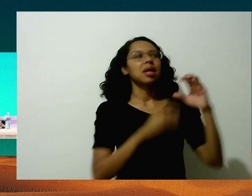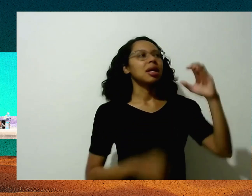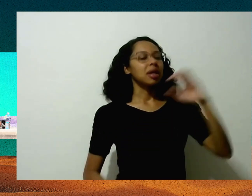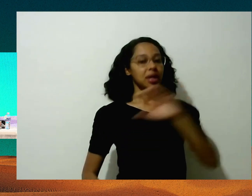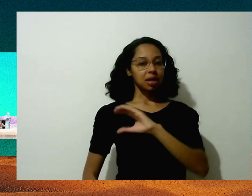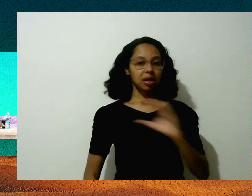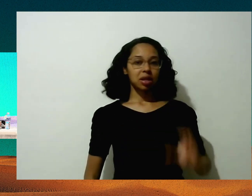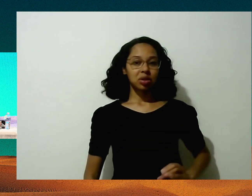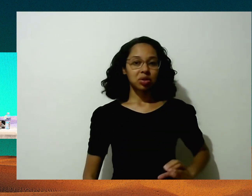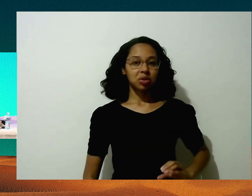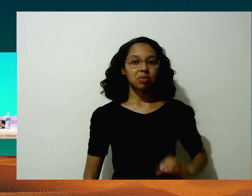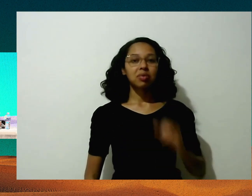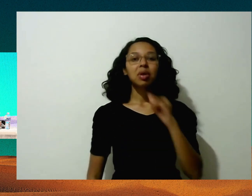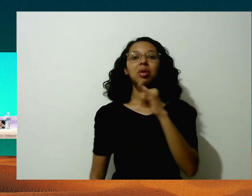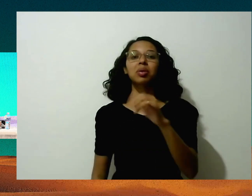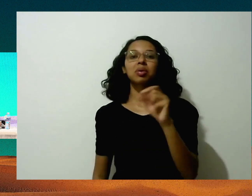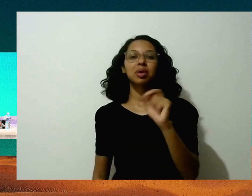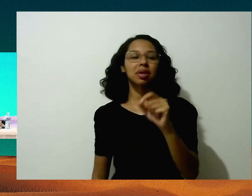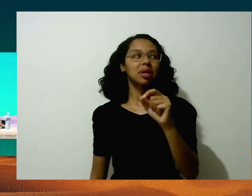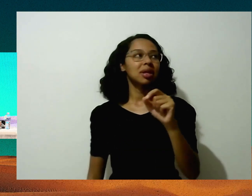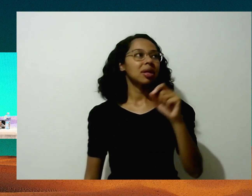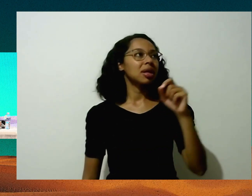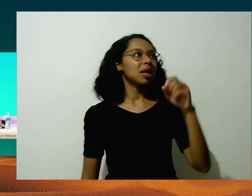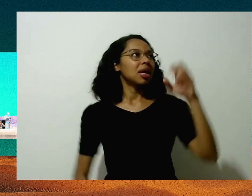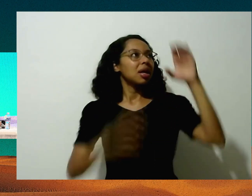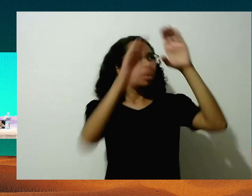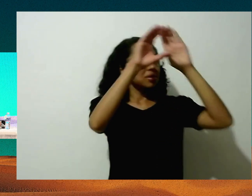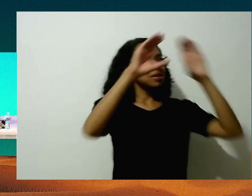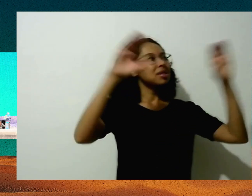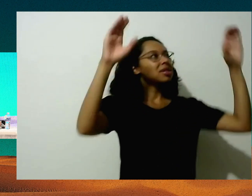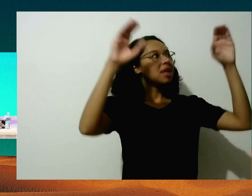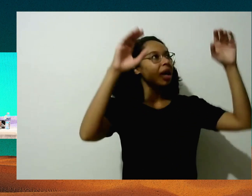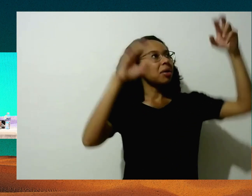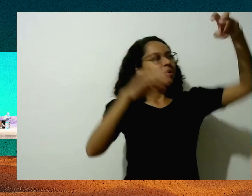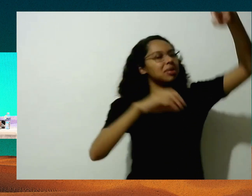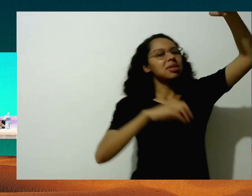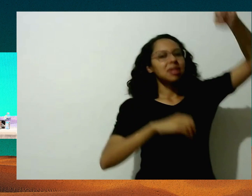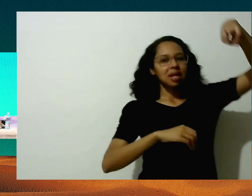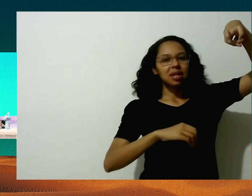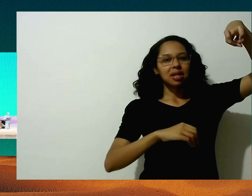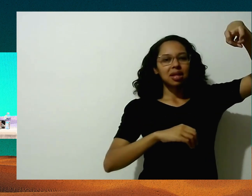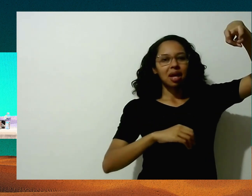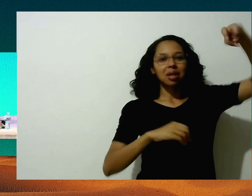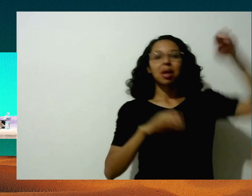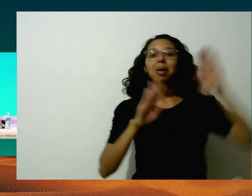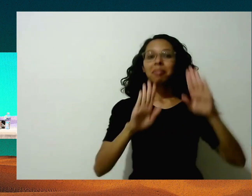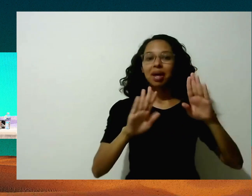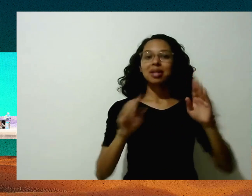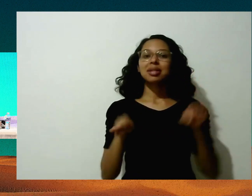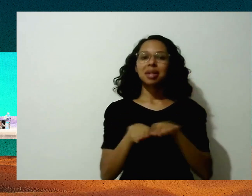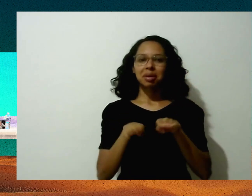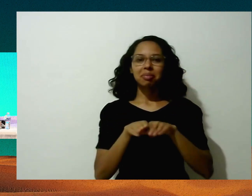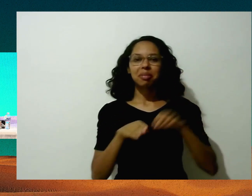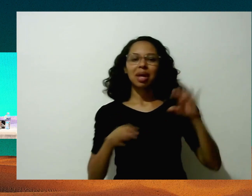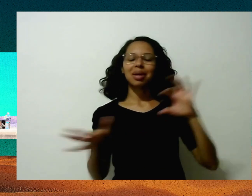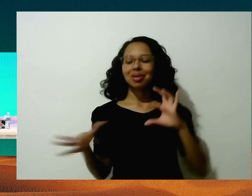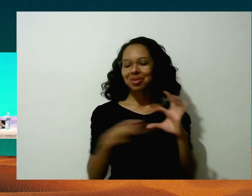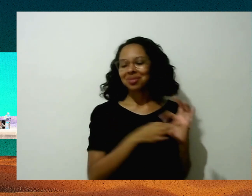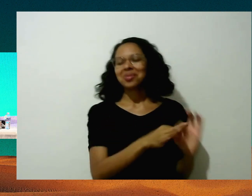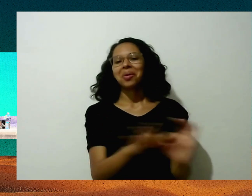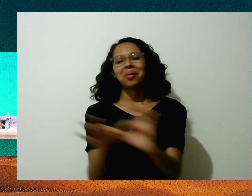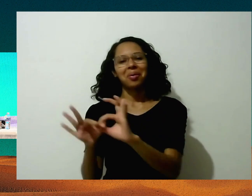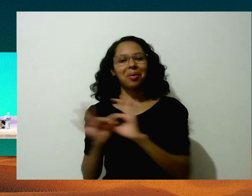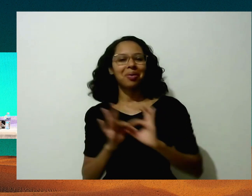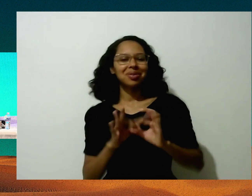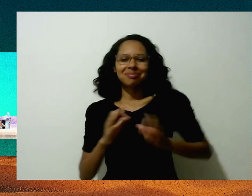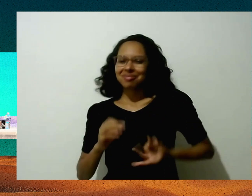convosco He's not only seated in heaven, but He says, I am with you. todos os dias, Always, every